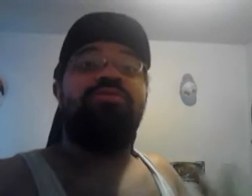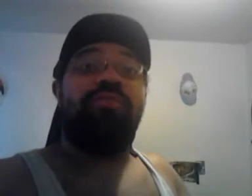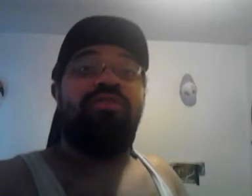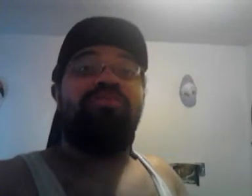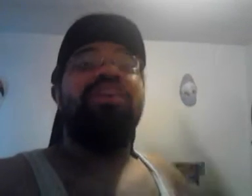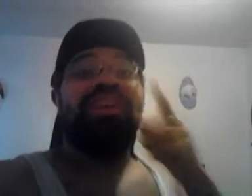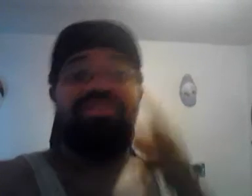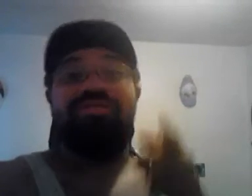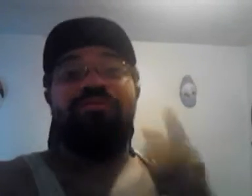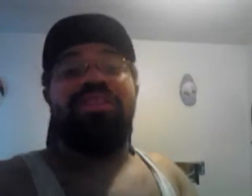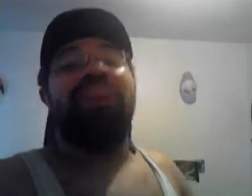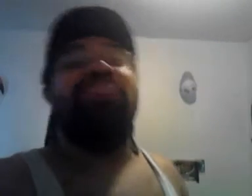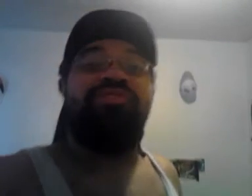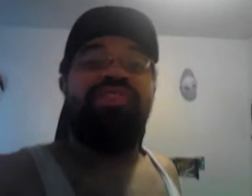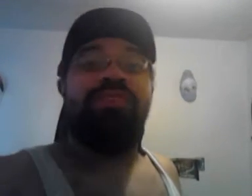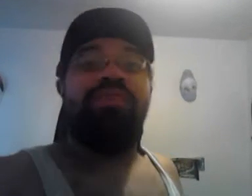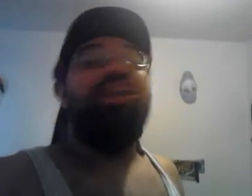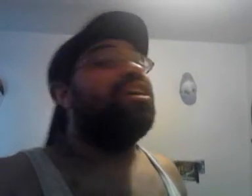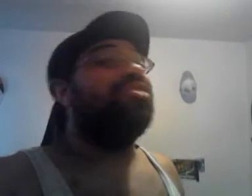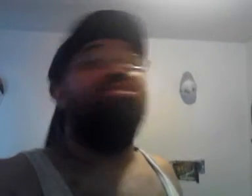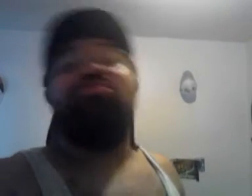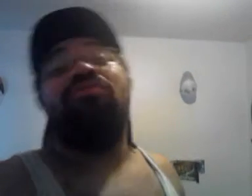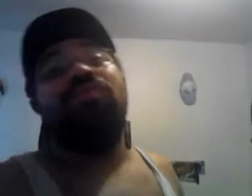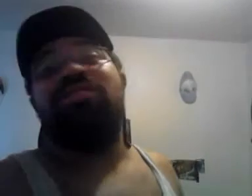Spurs is going to win that championship. Because there is no way